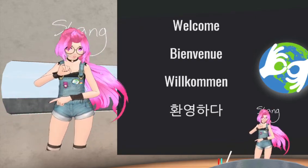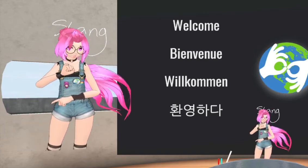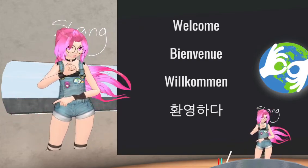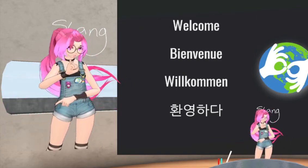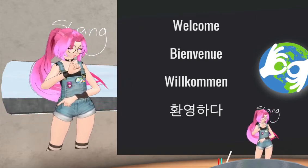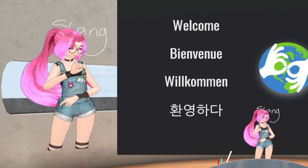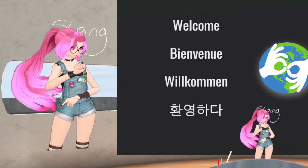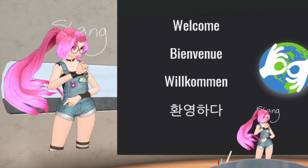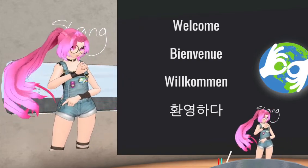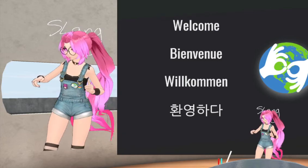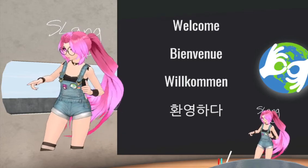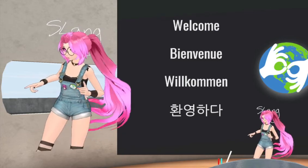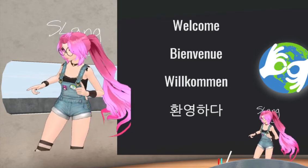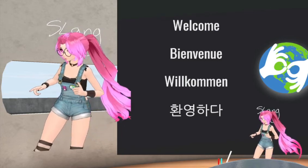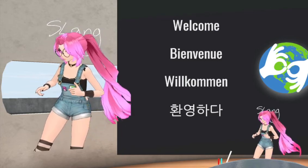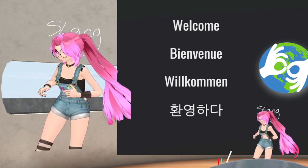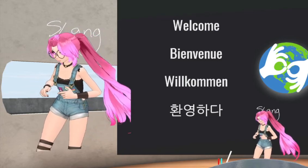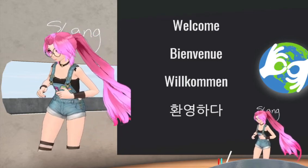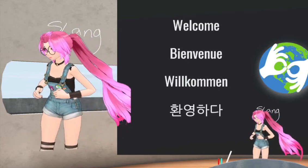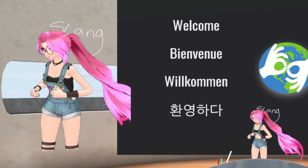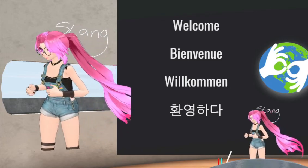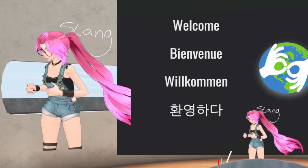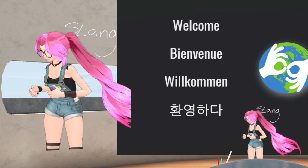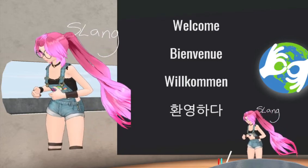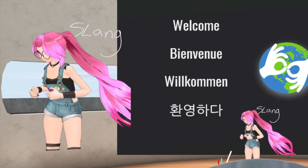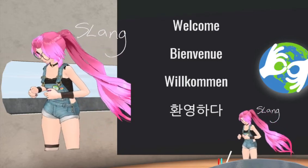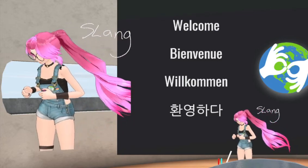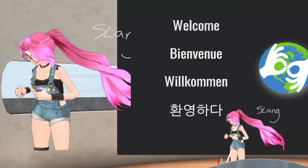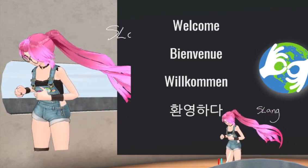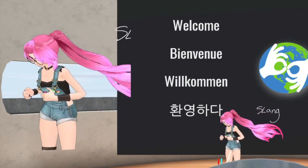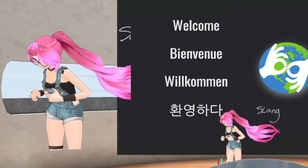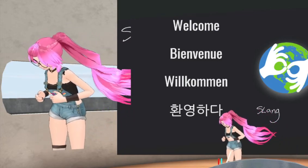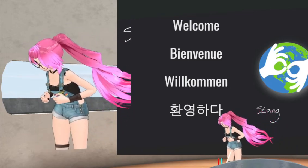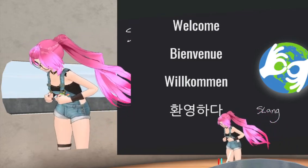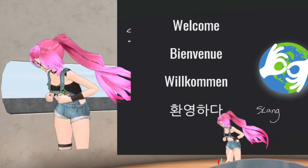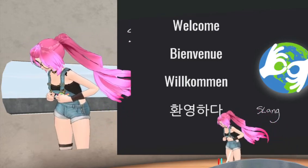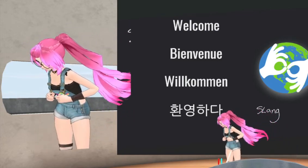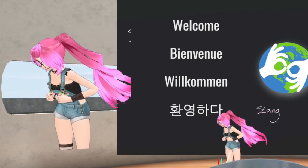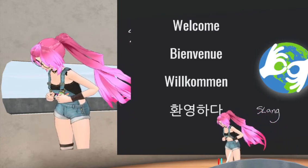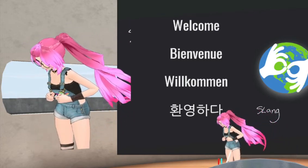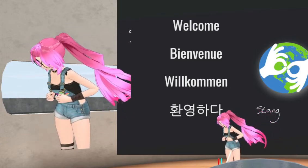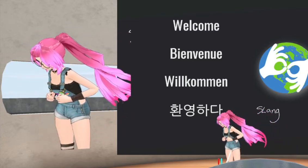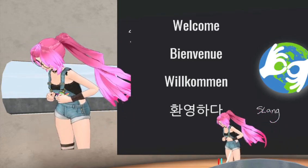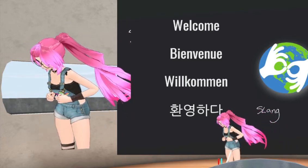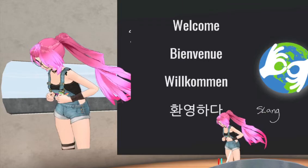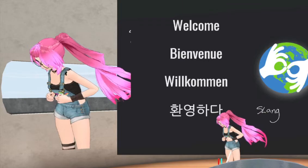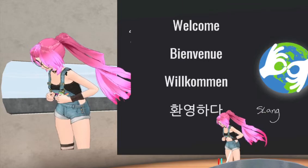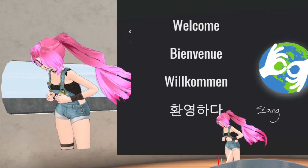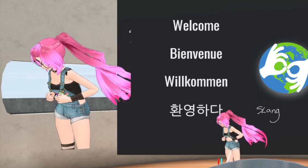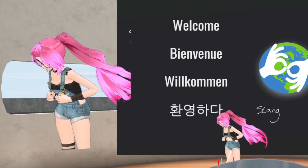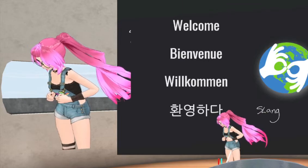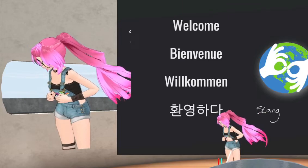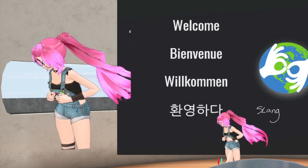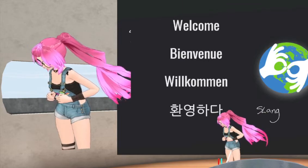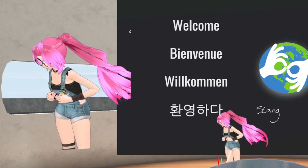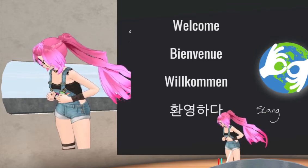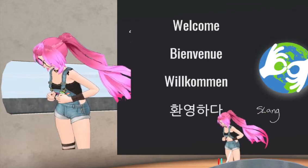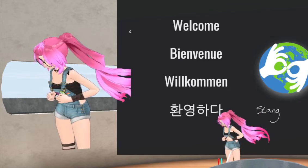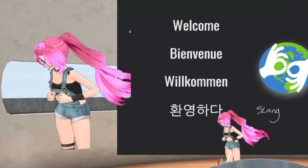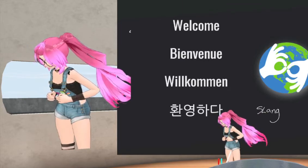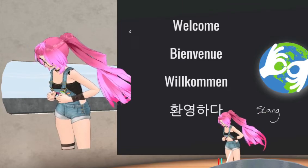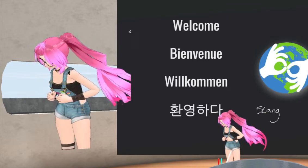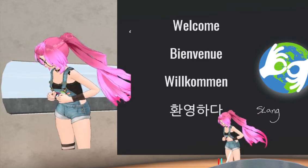but it starts with an F, and it's a very rude word, and it's like that. It's like you're kind of pushing it away. And what is the hand